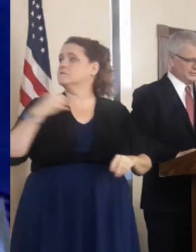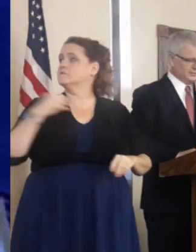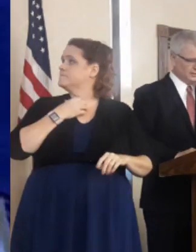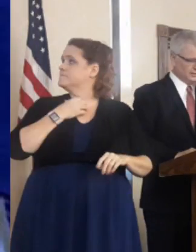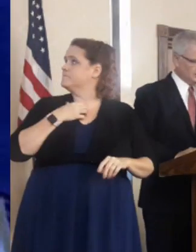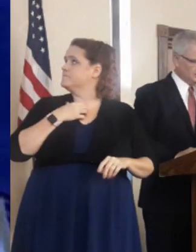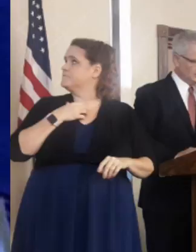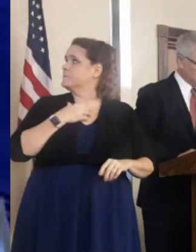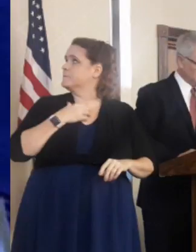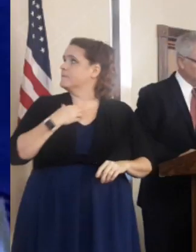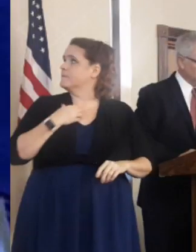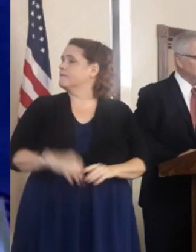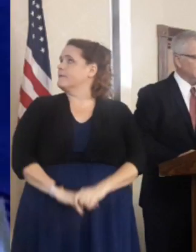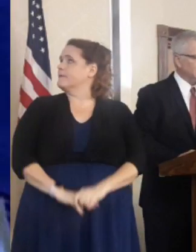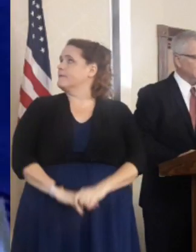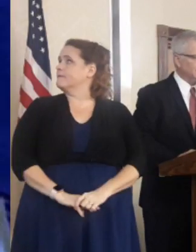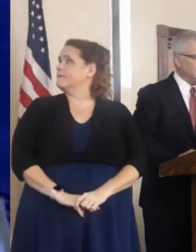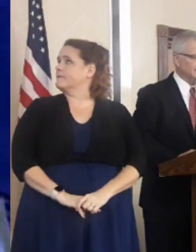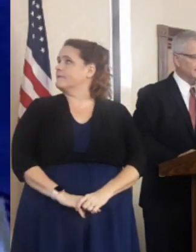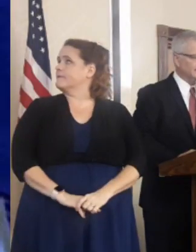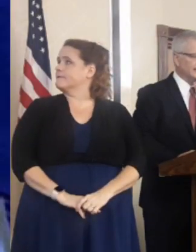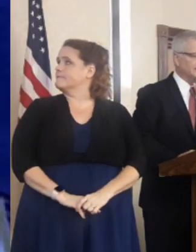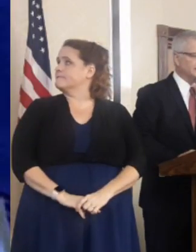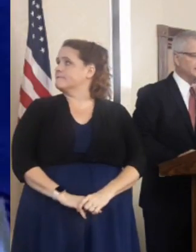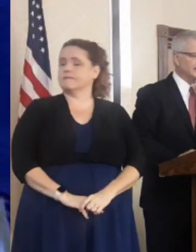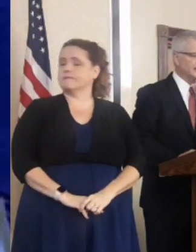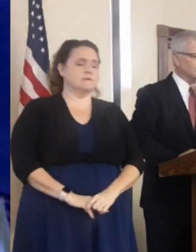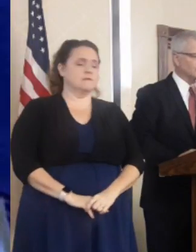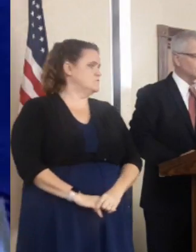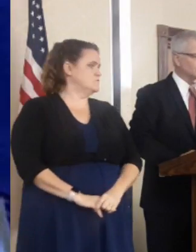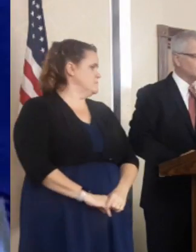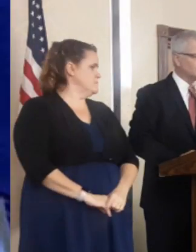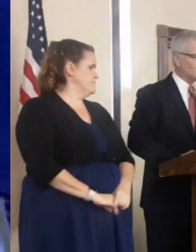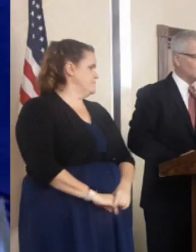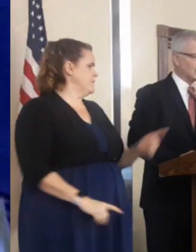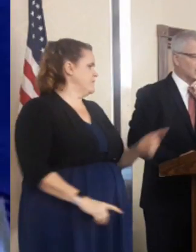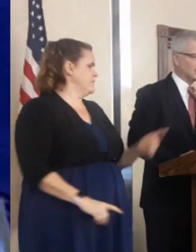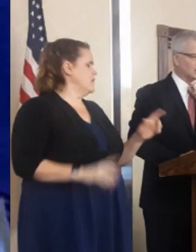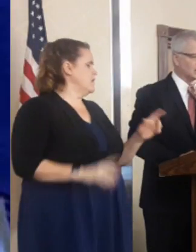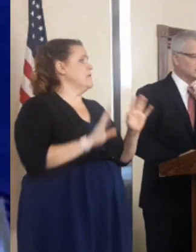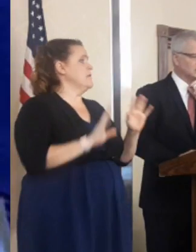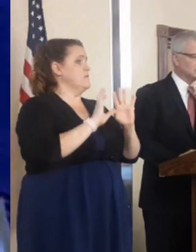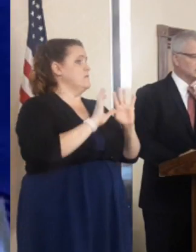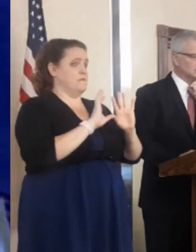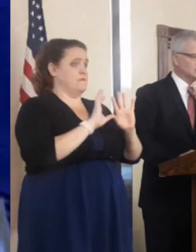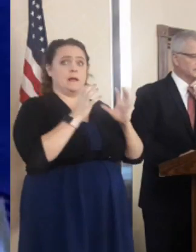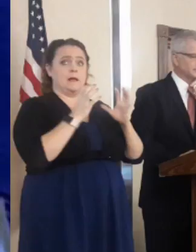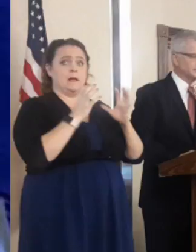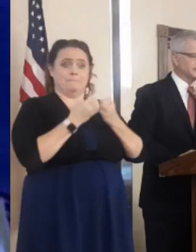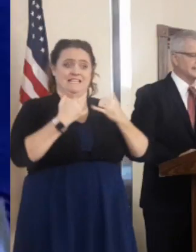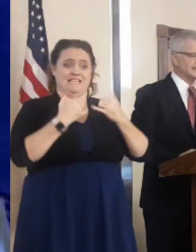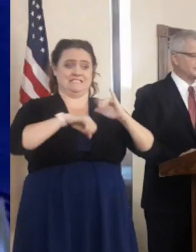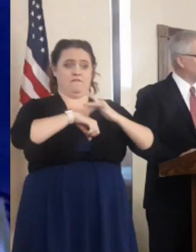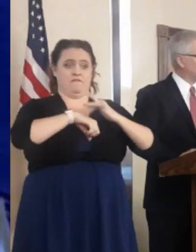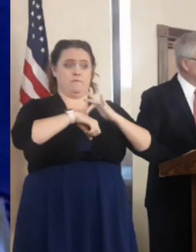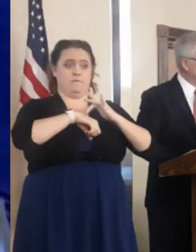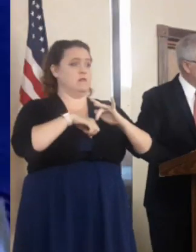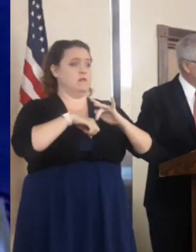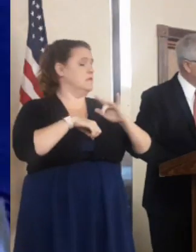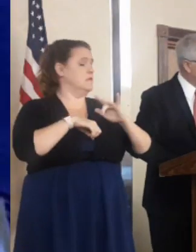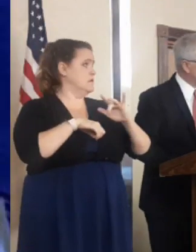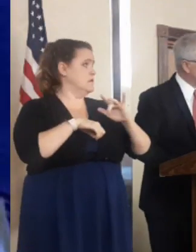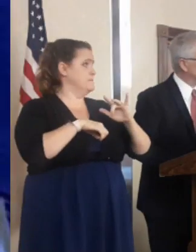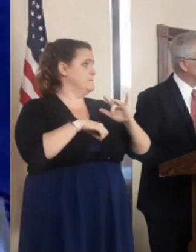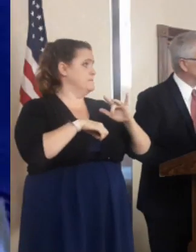look locally. The committees we have room for. There is a